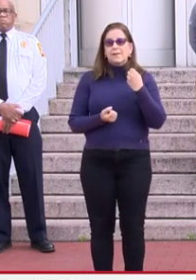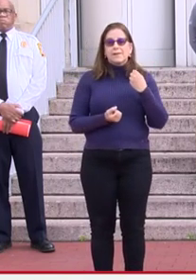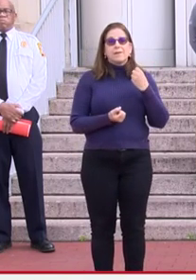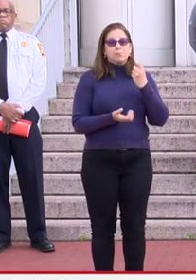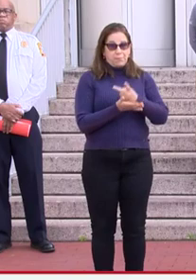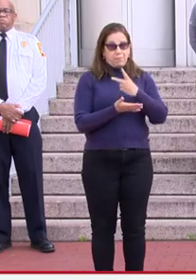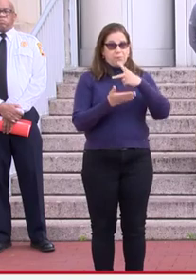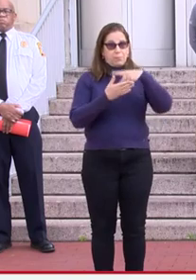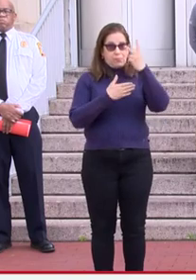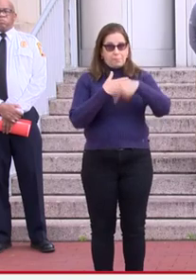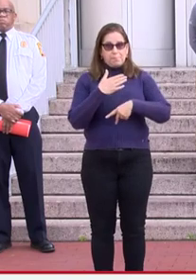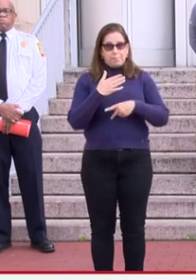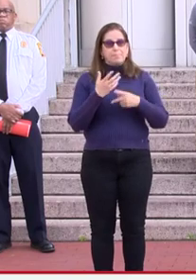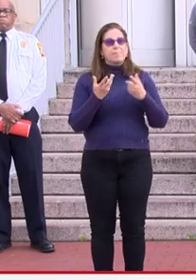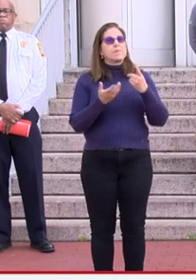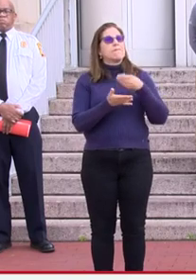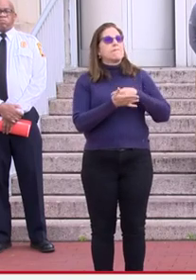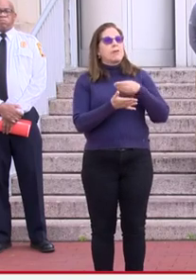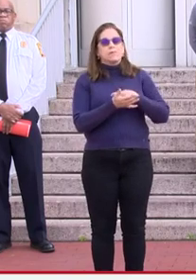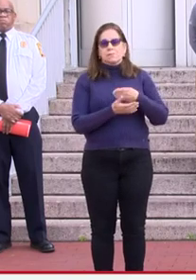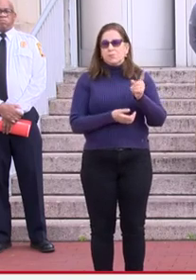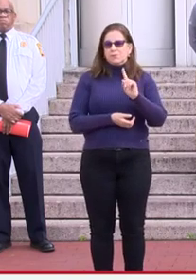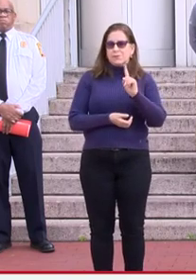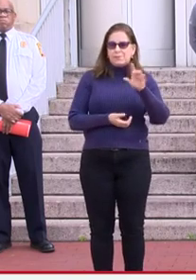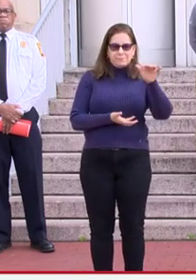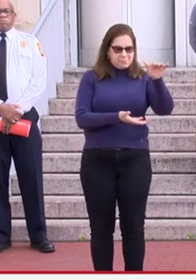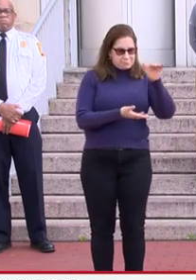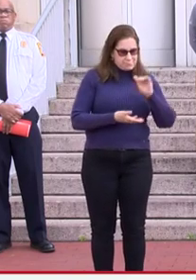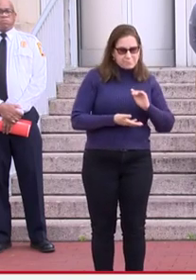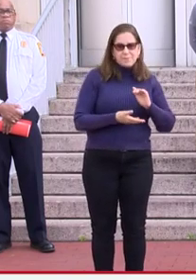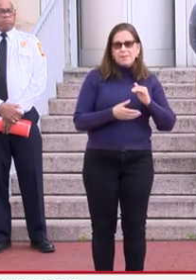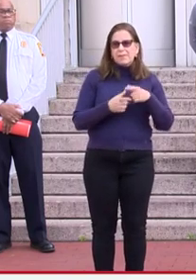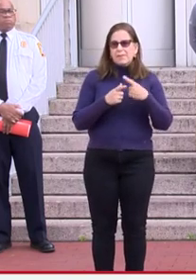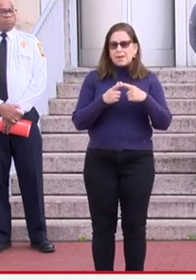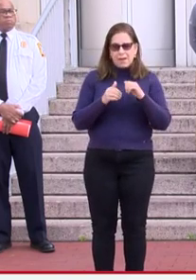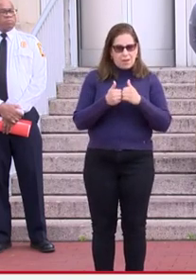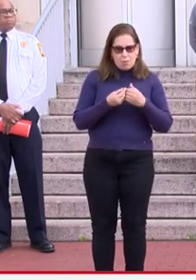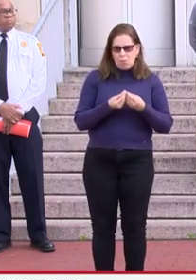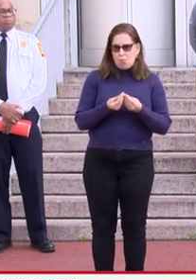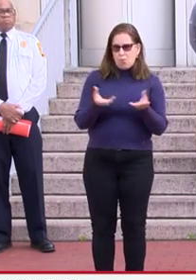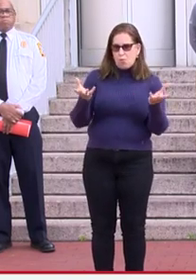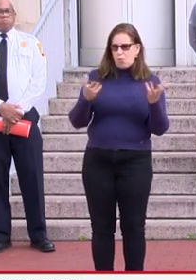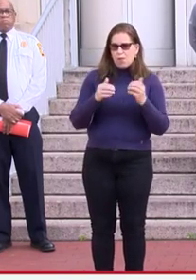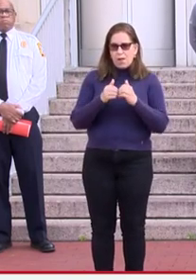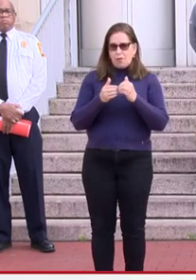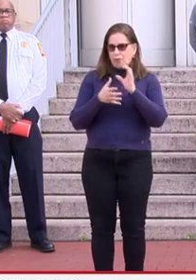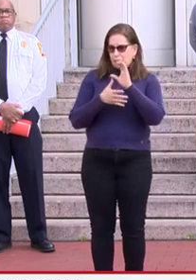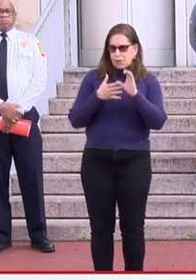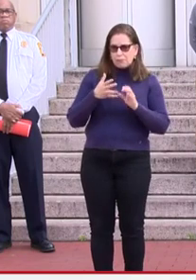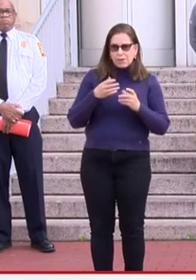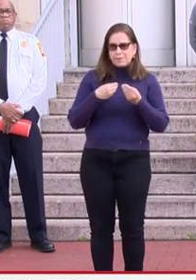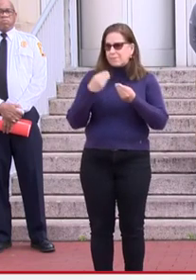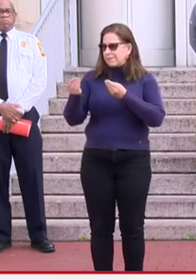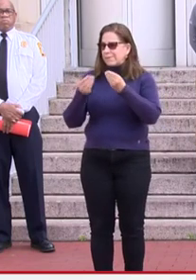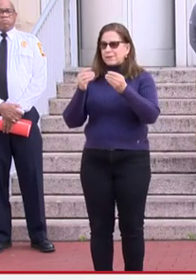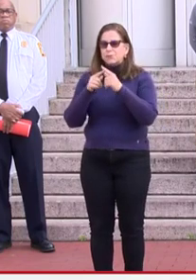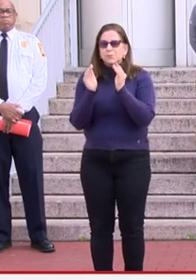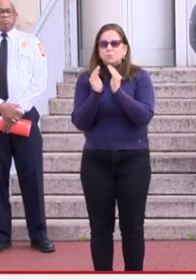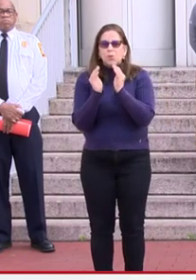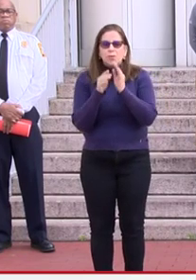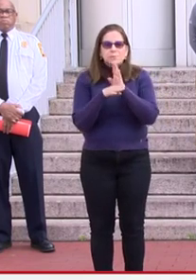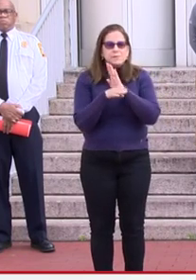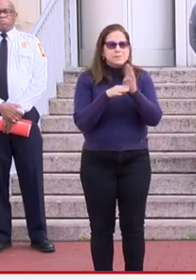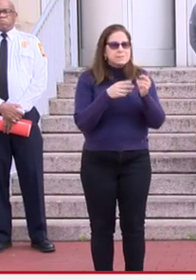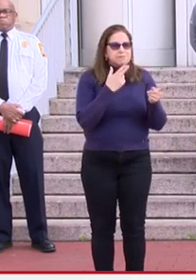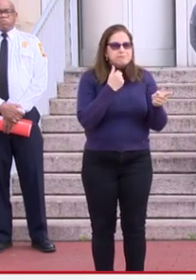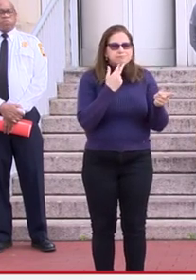budget to see what we can do to help our small businesses recover.